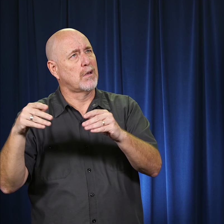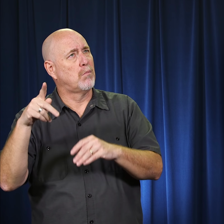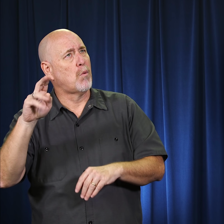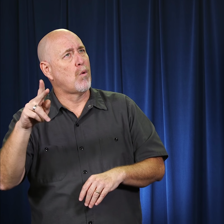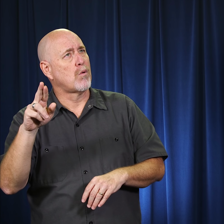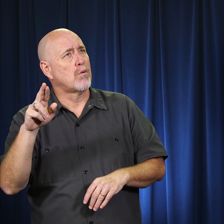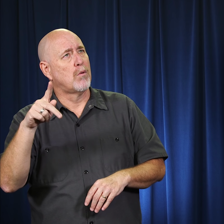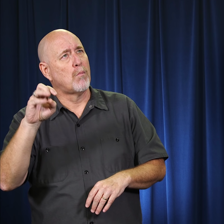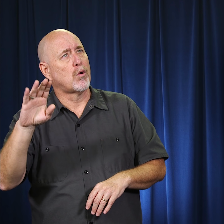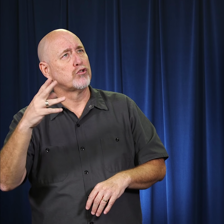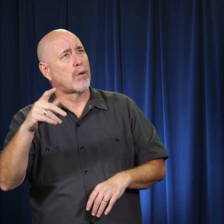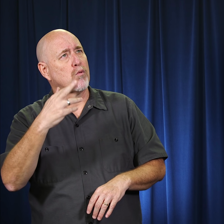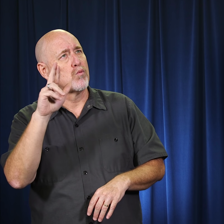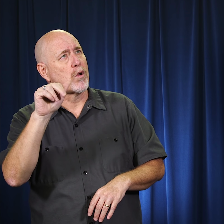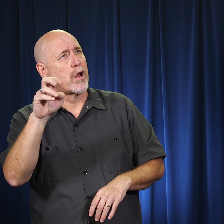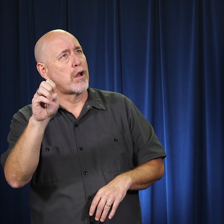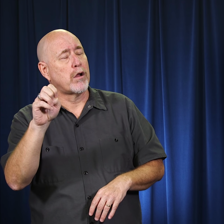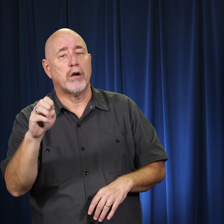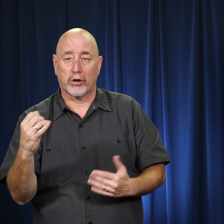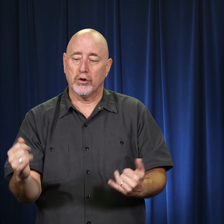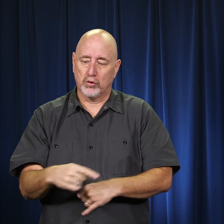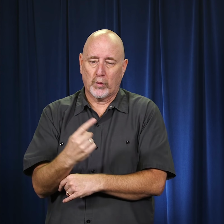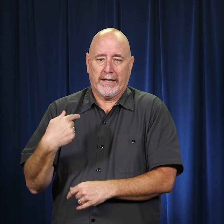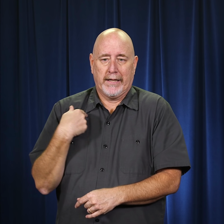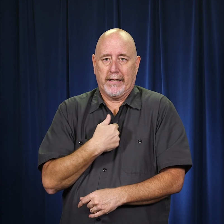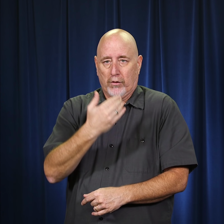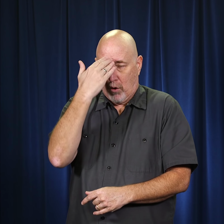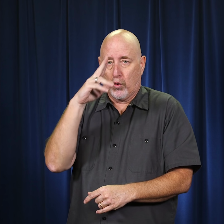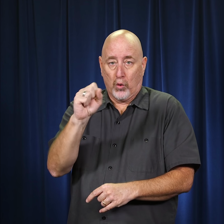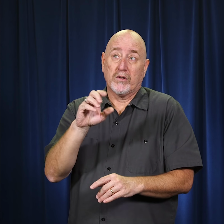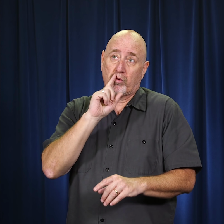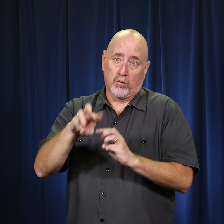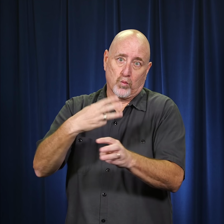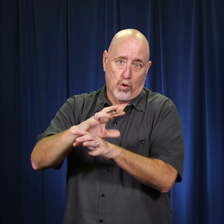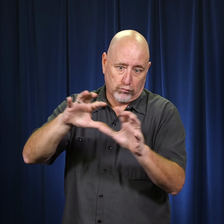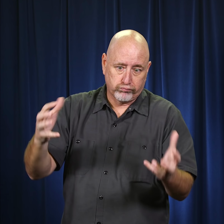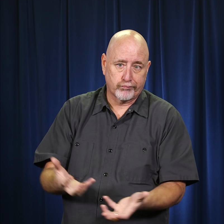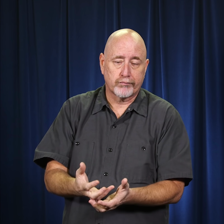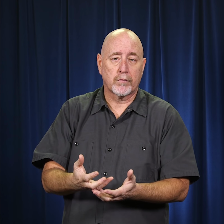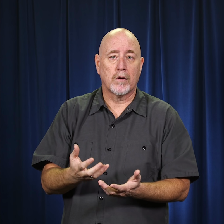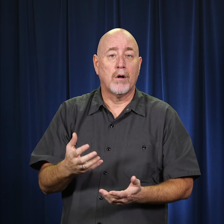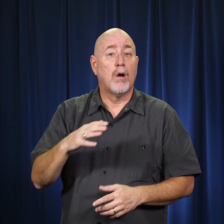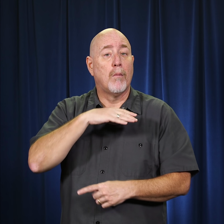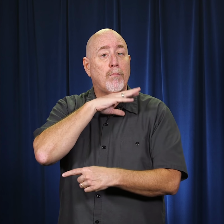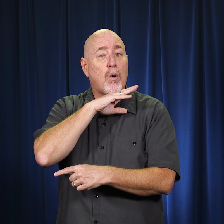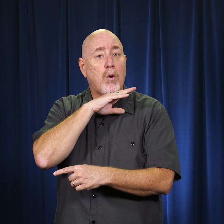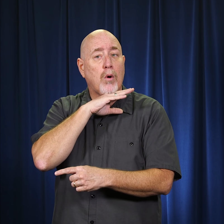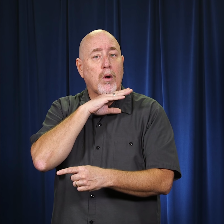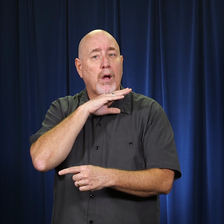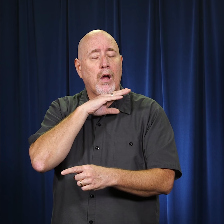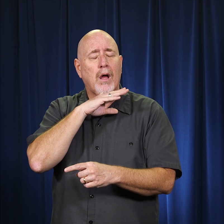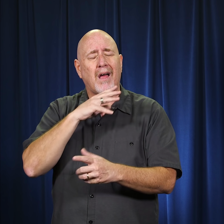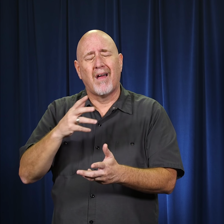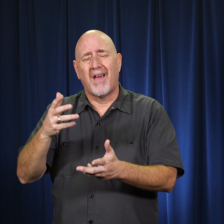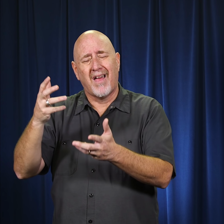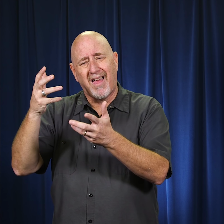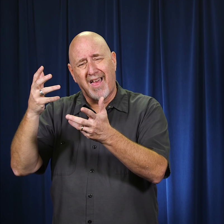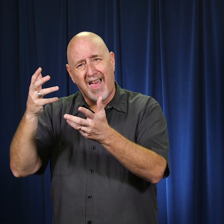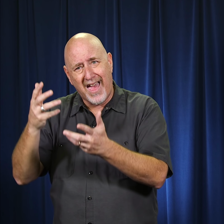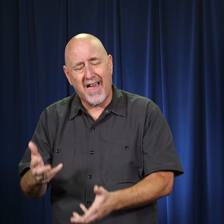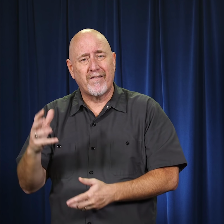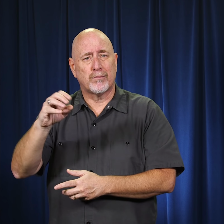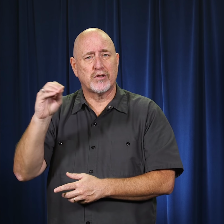sell a rare pork chop? Well, because we even know in the United States and all around the world that pork has such a